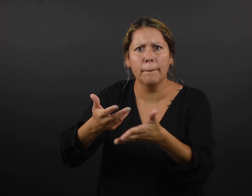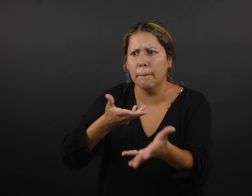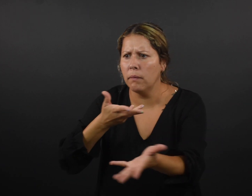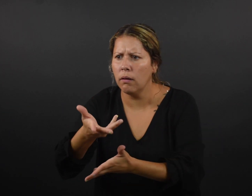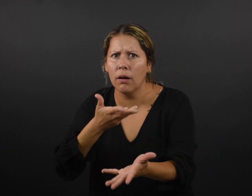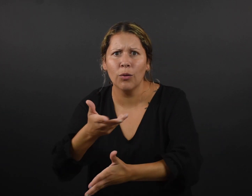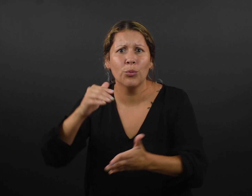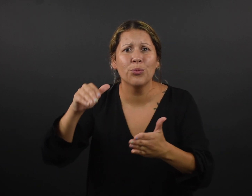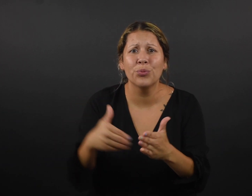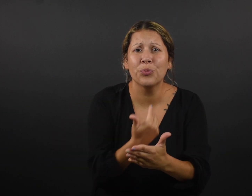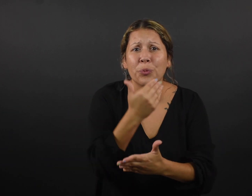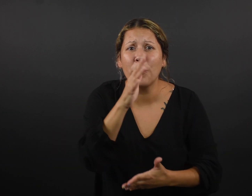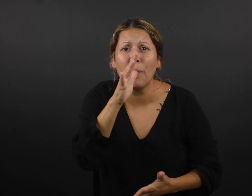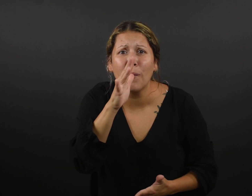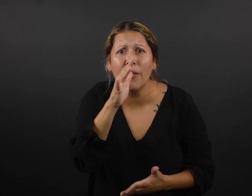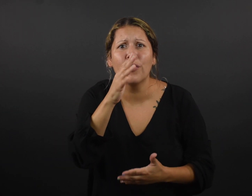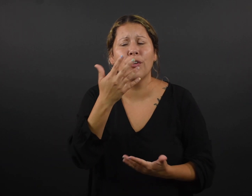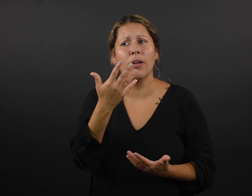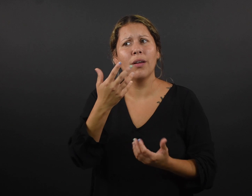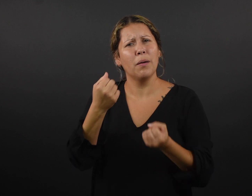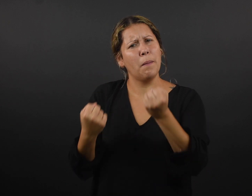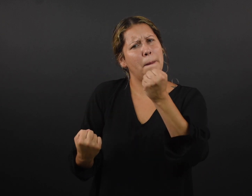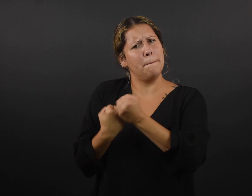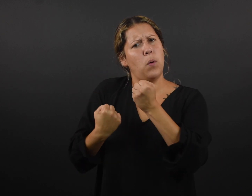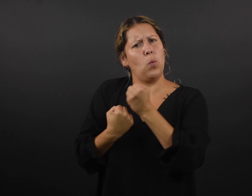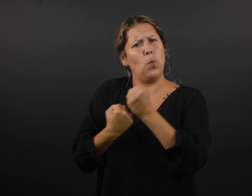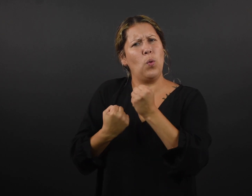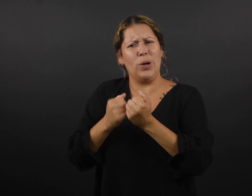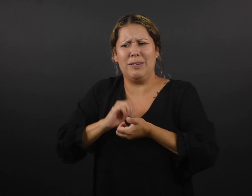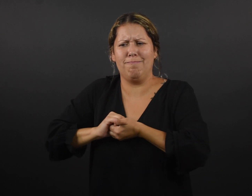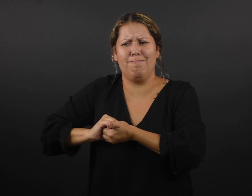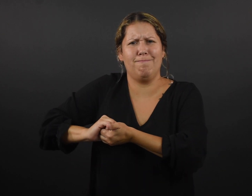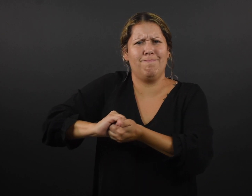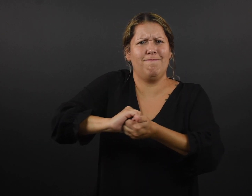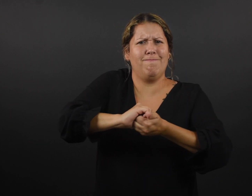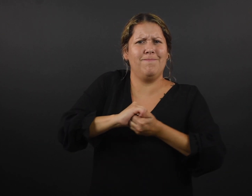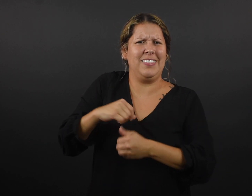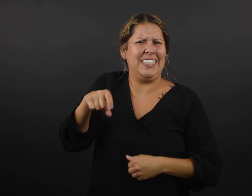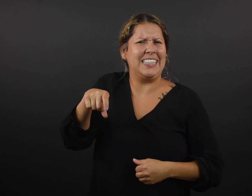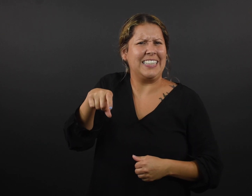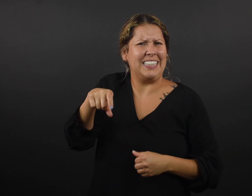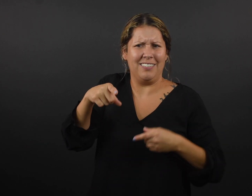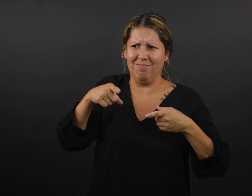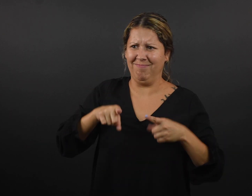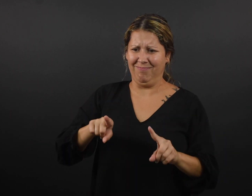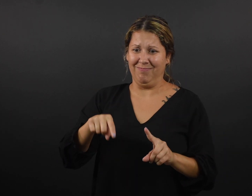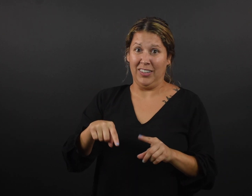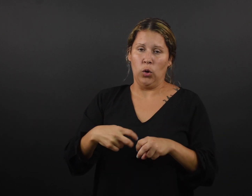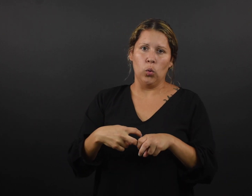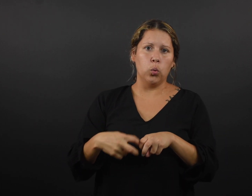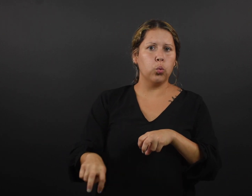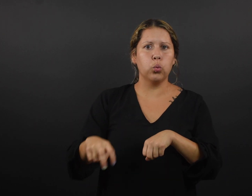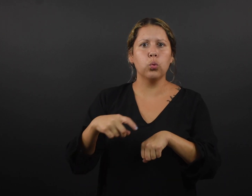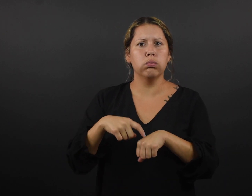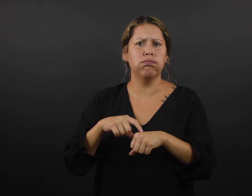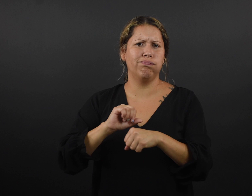mothers the social support they needed during this especially difficult time.